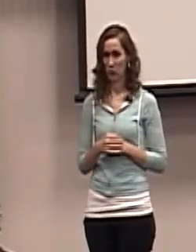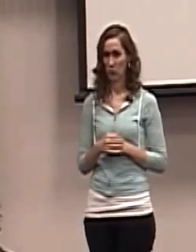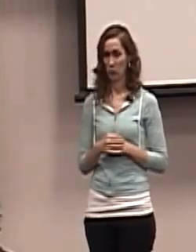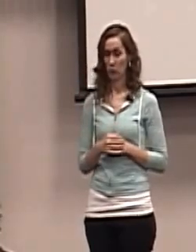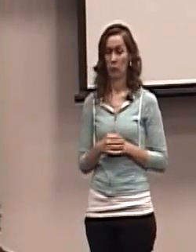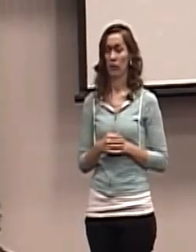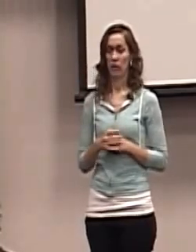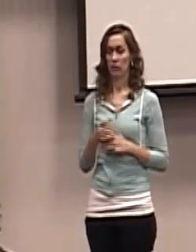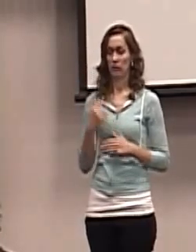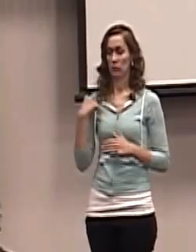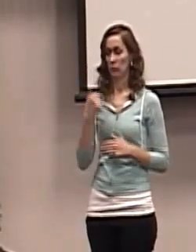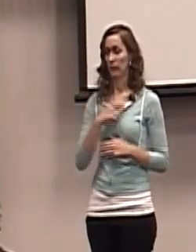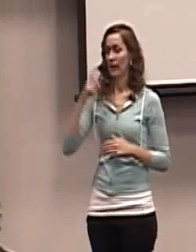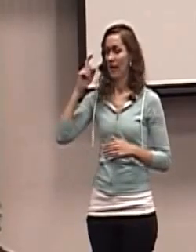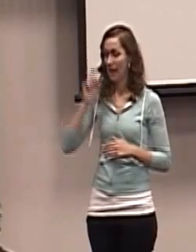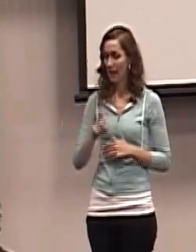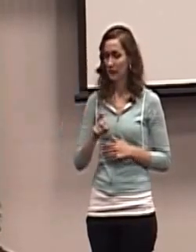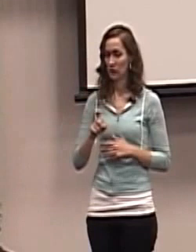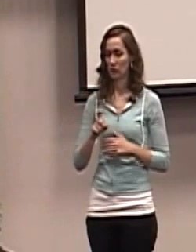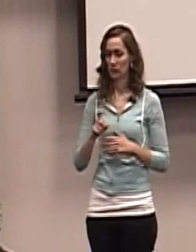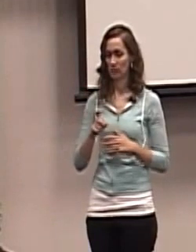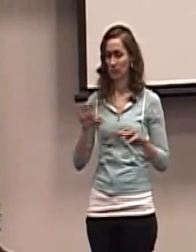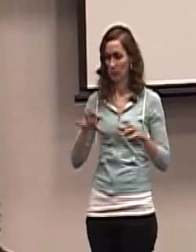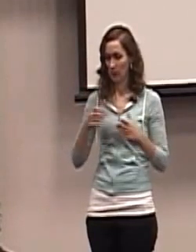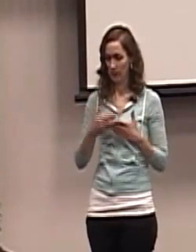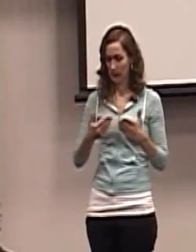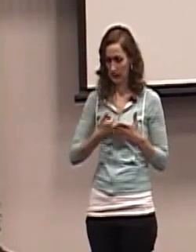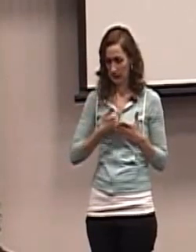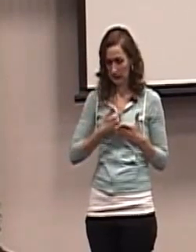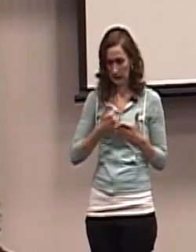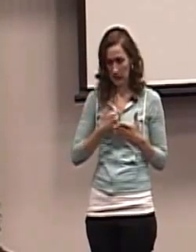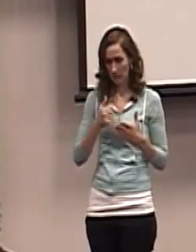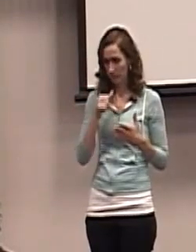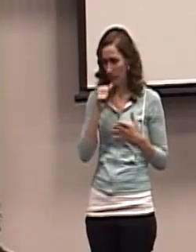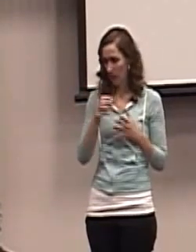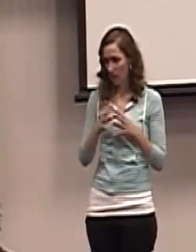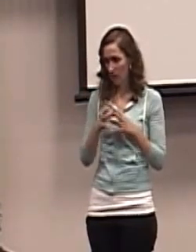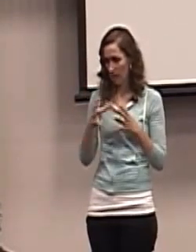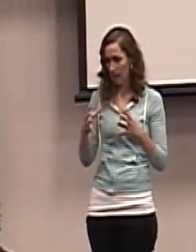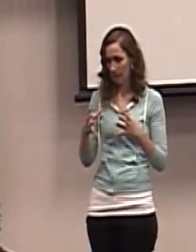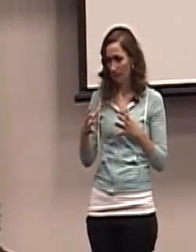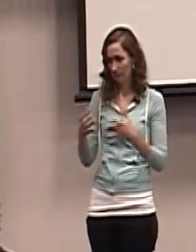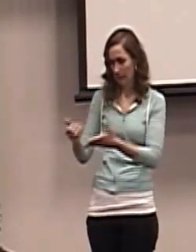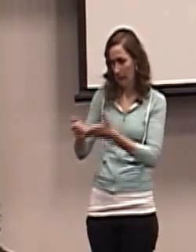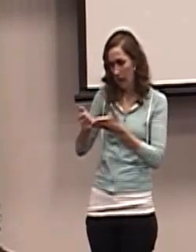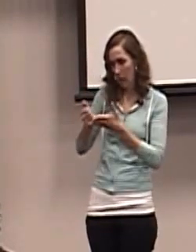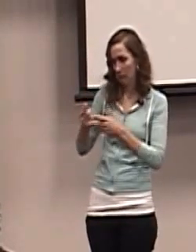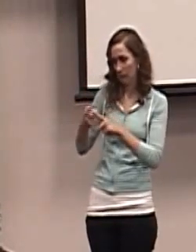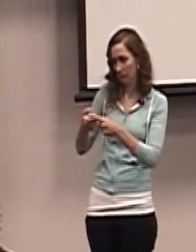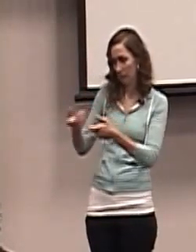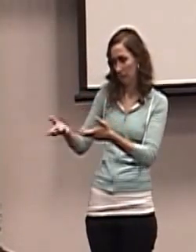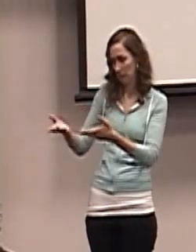basically, we pretty much had to do things on our own without a whole lot of input from this side.